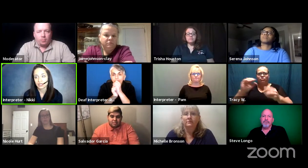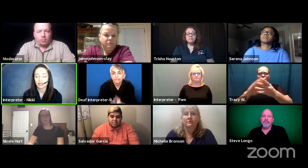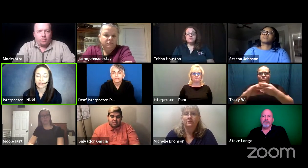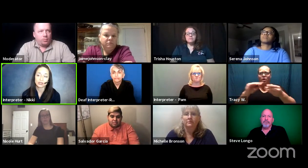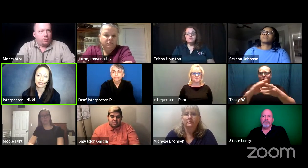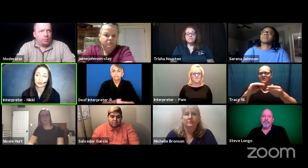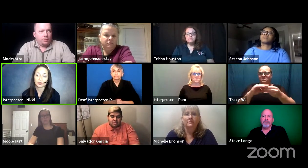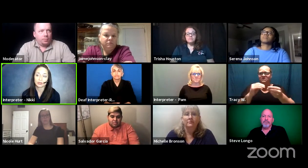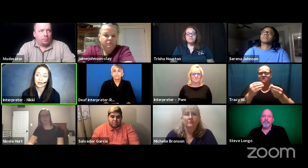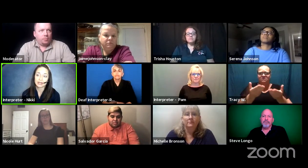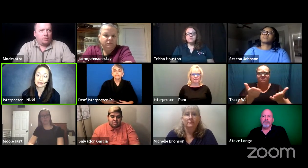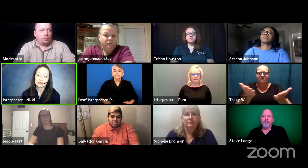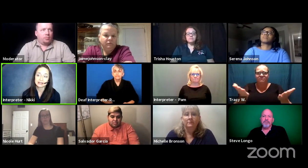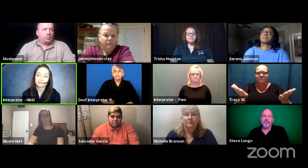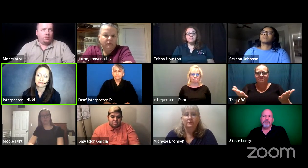other general board comments?